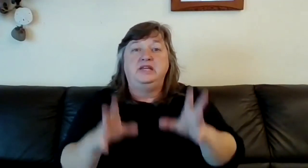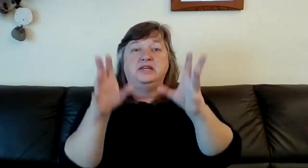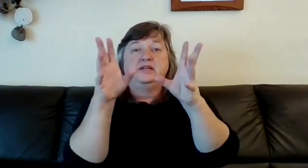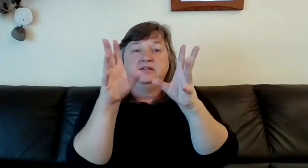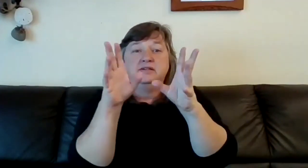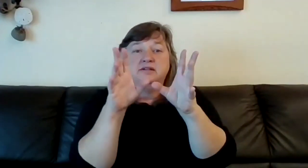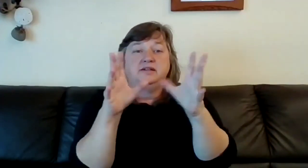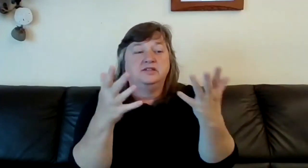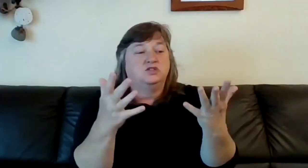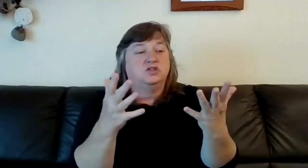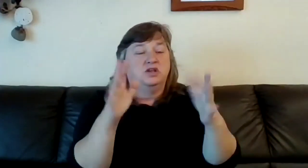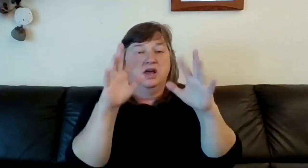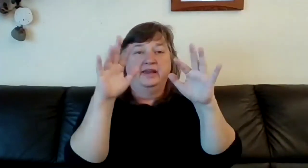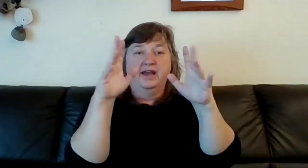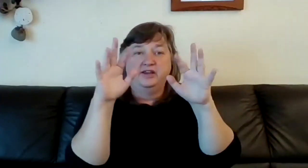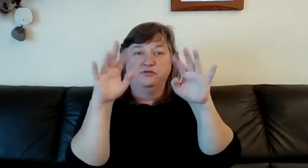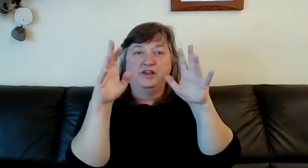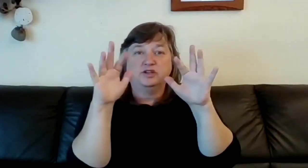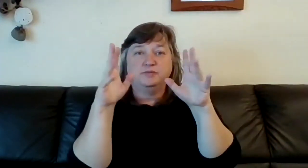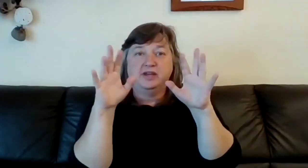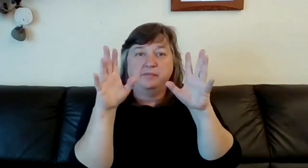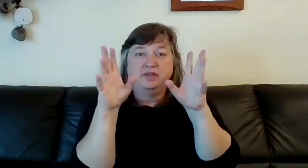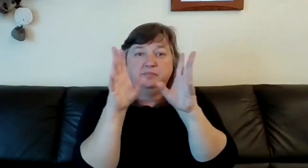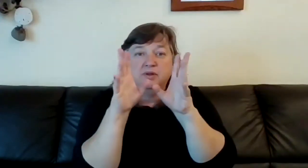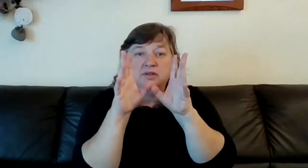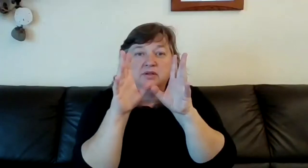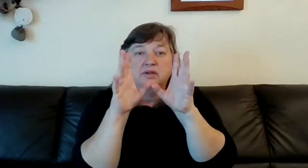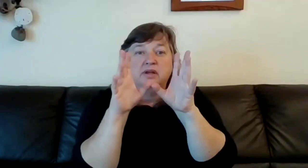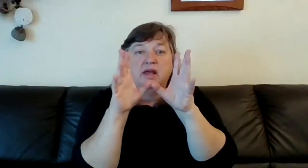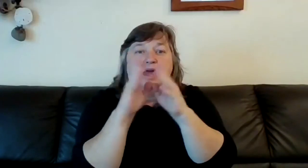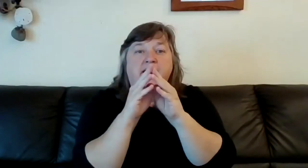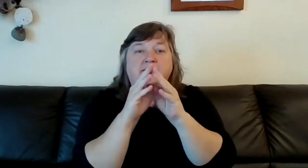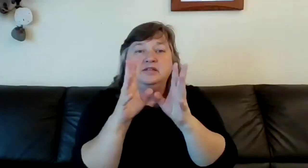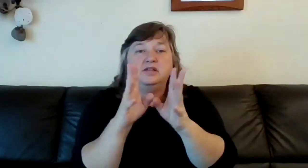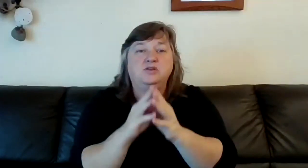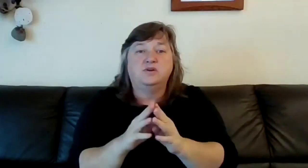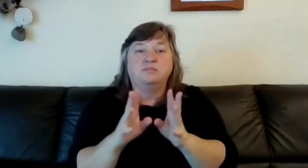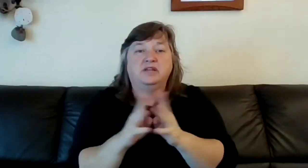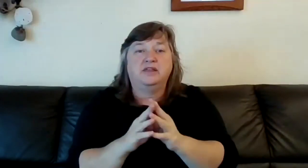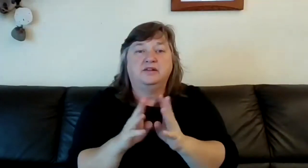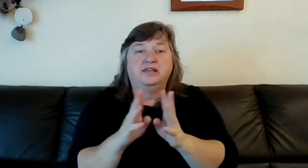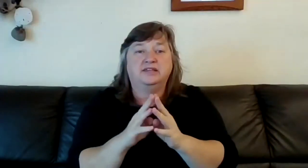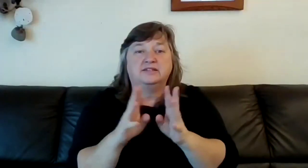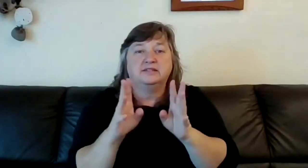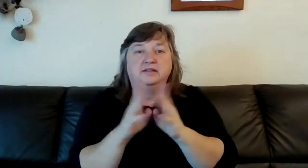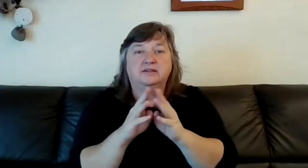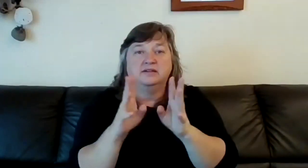Meeting is, again, your fingers become people and you come together like this.